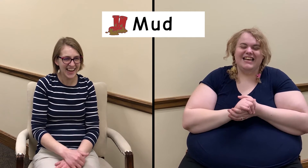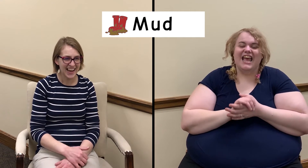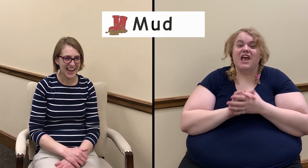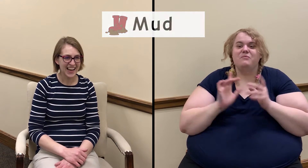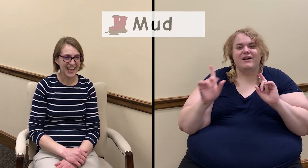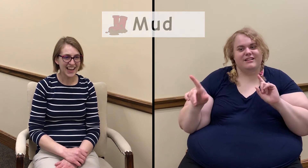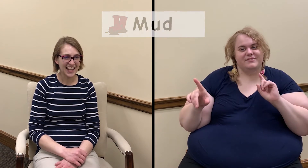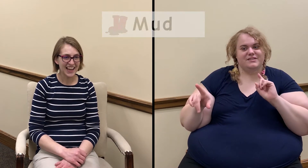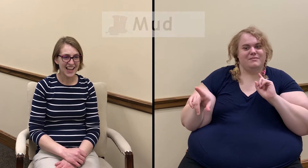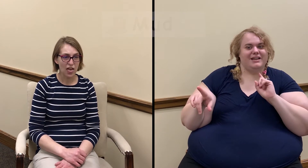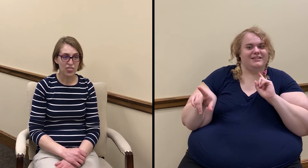And what lives in the mud?